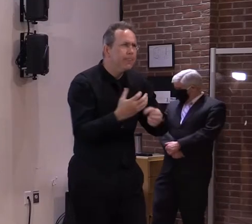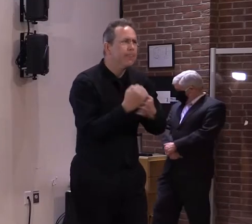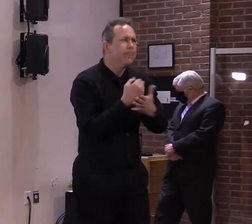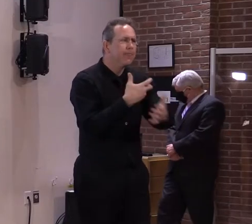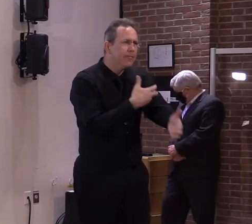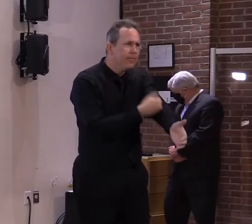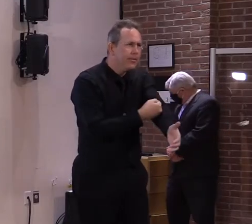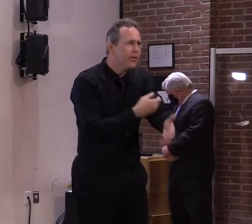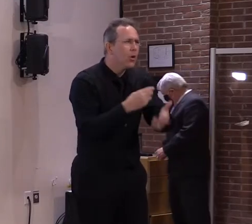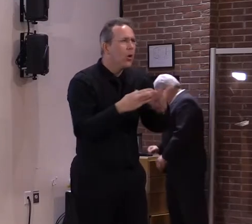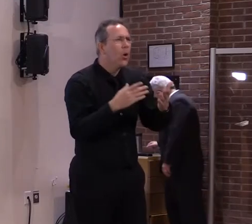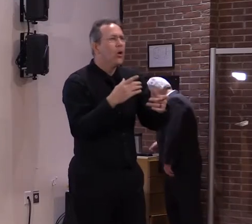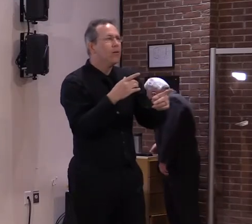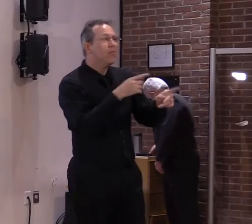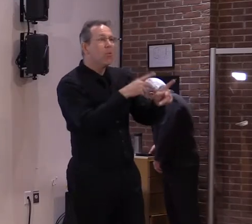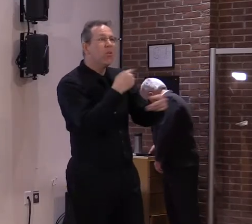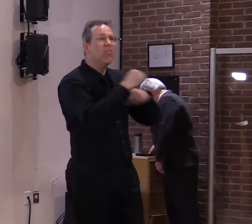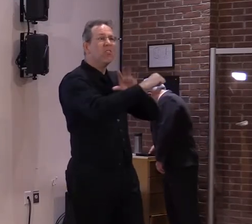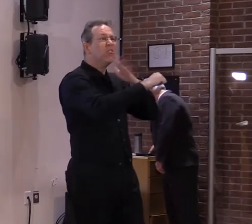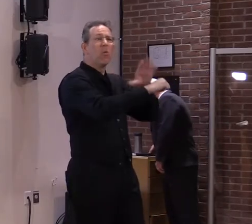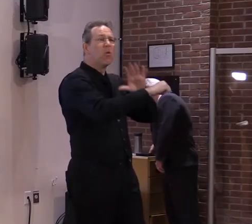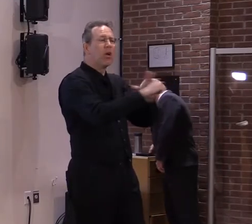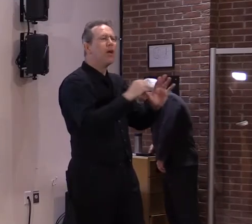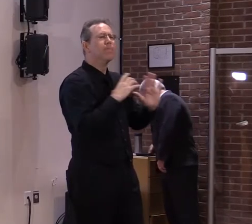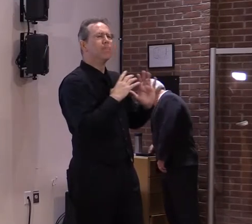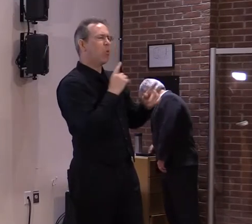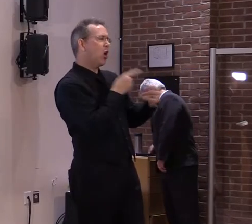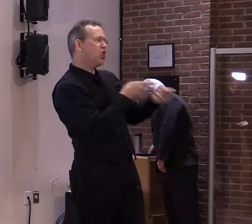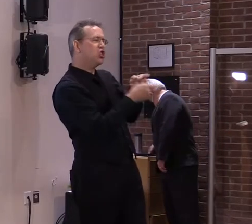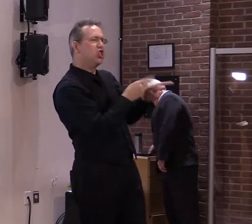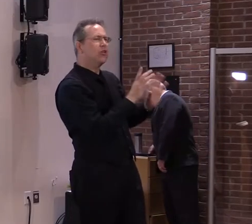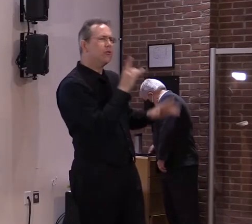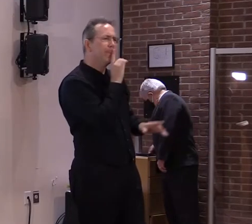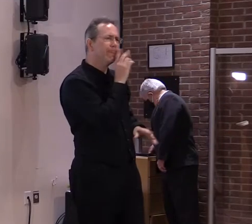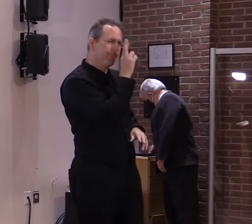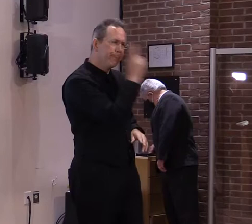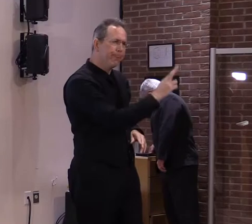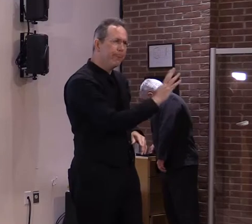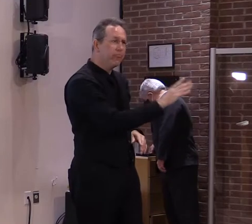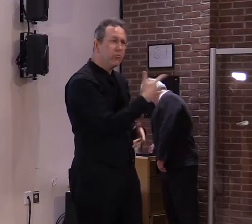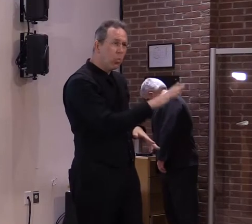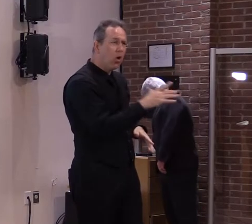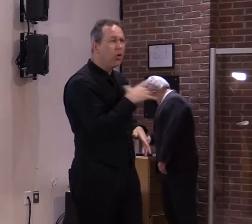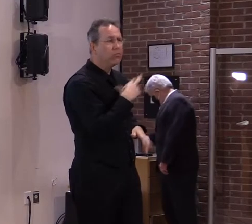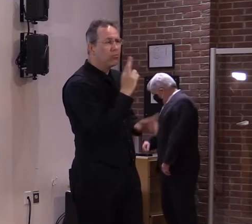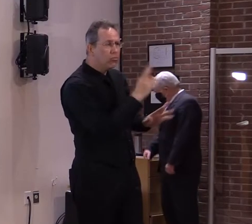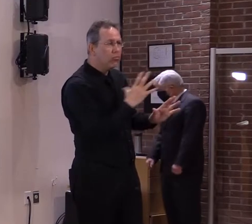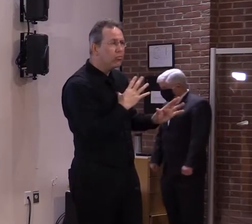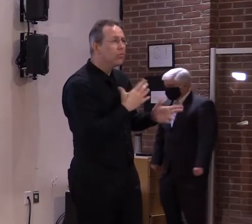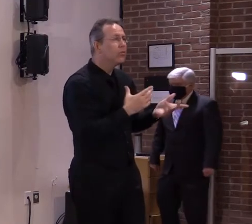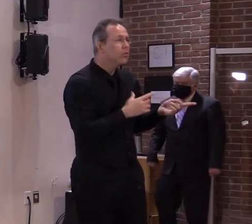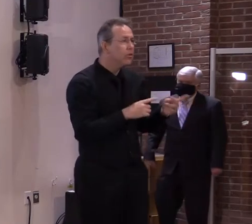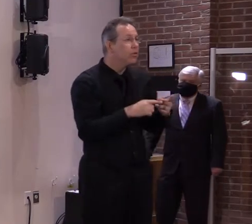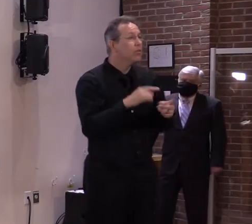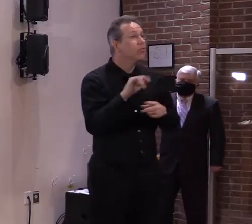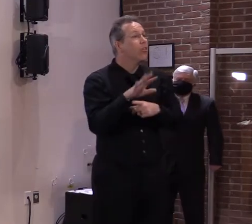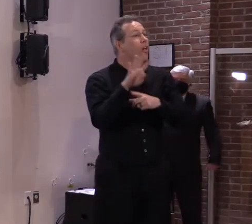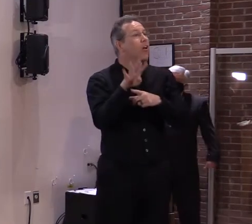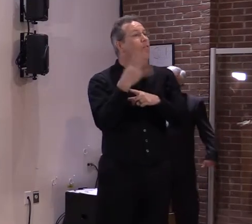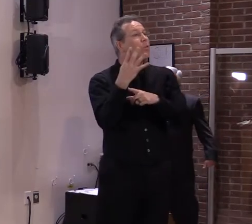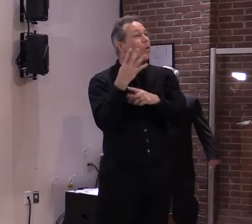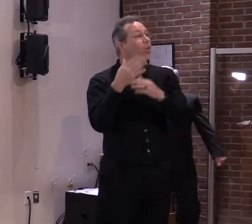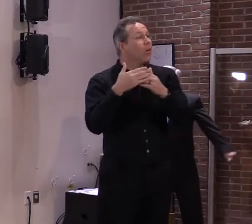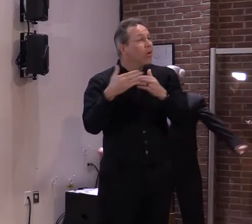after, again, after the 4th of July, we hope to be in a position where we will provide guidance,